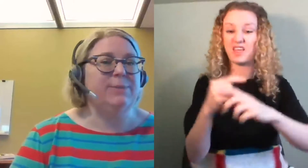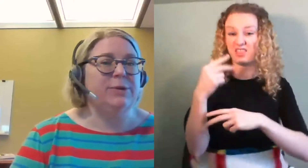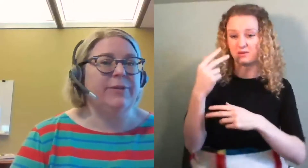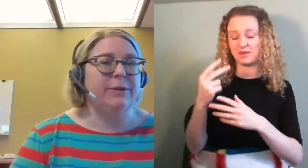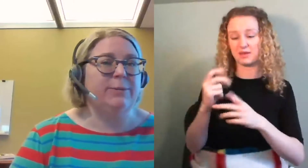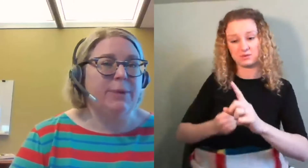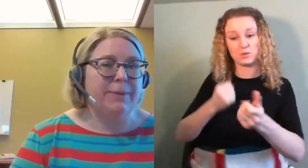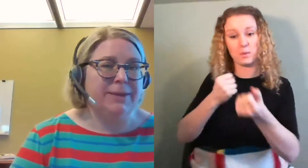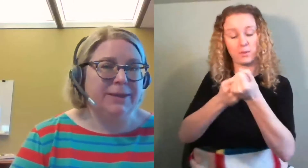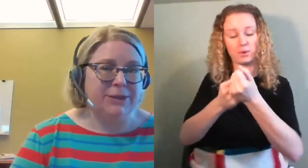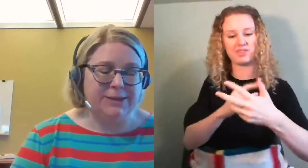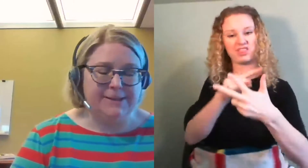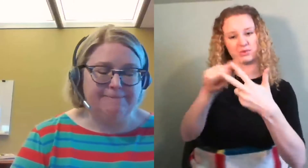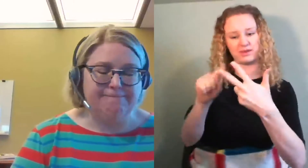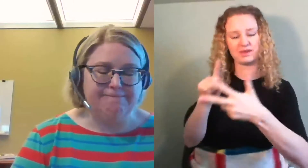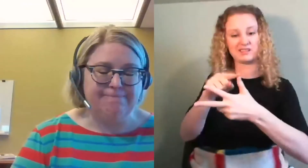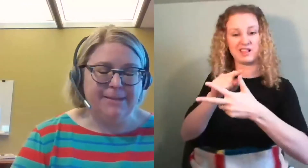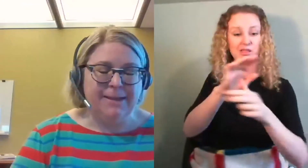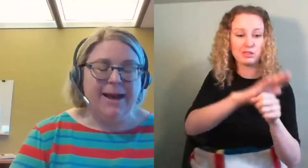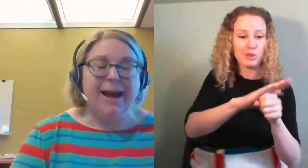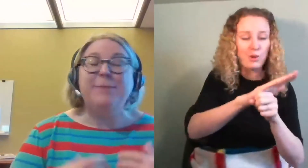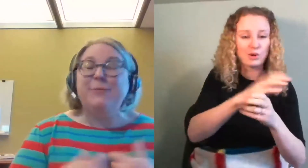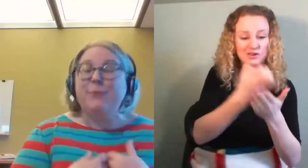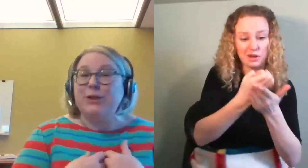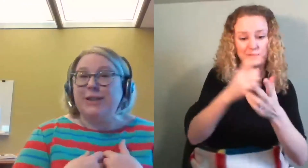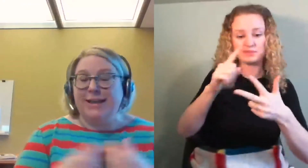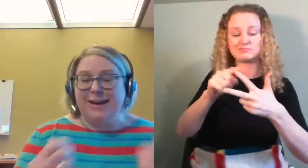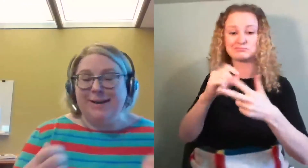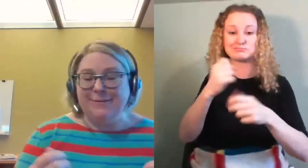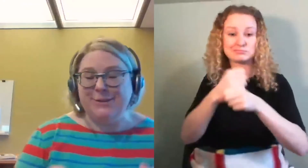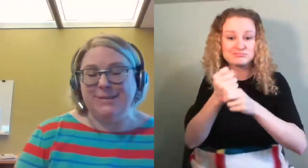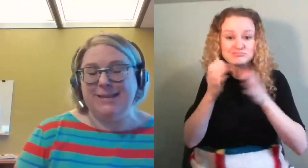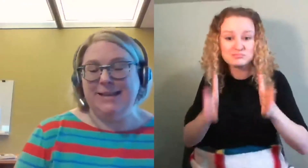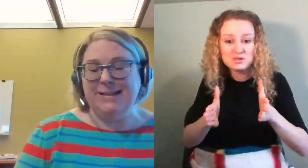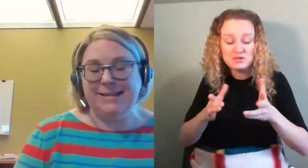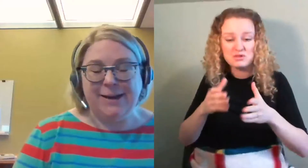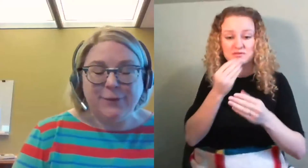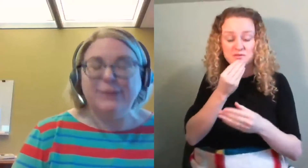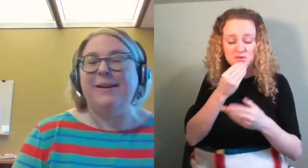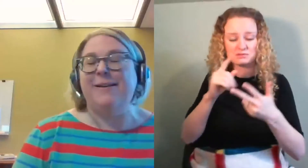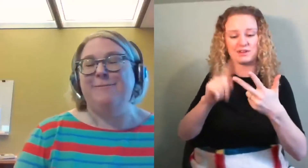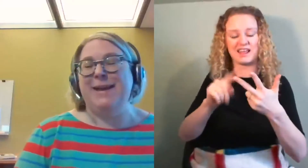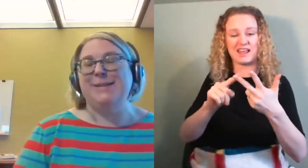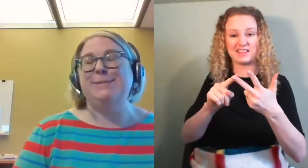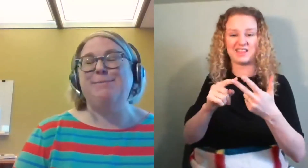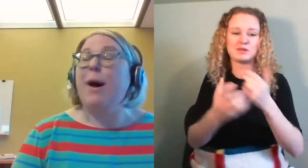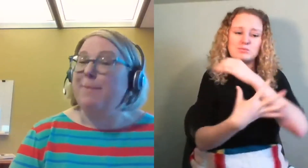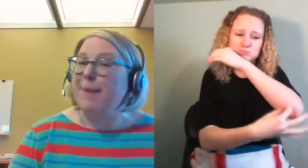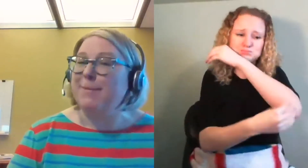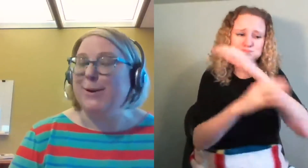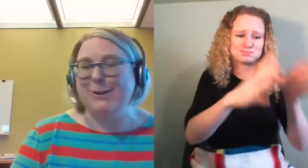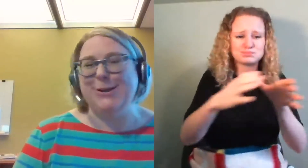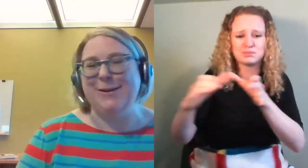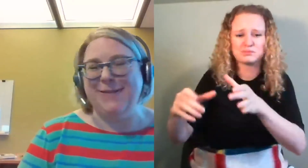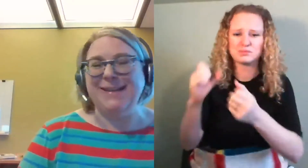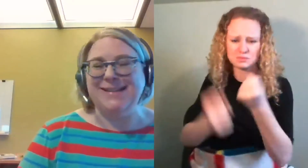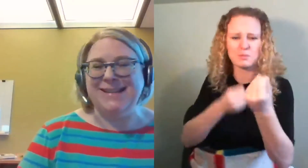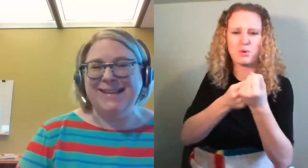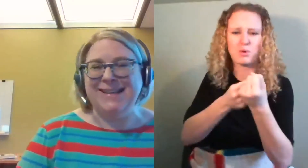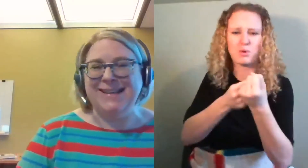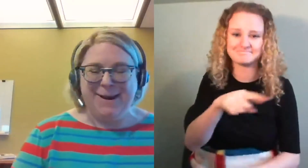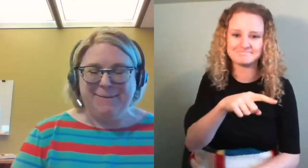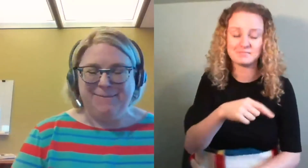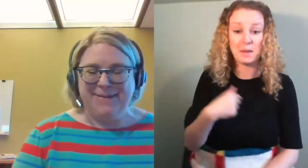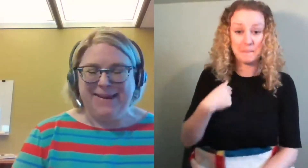the city's most vulnerable populations. I've been fortunate enough to attend several of Ben's pop-up culinary